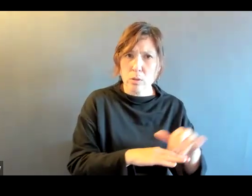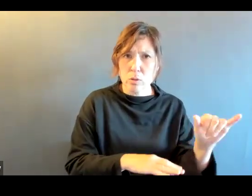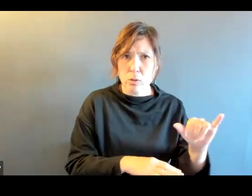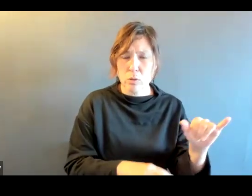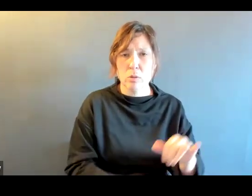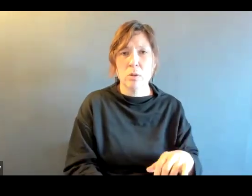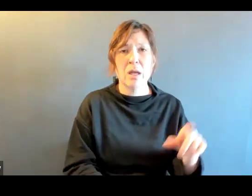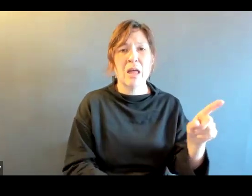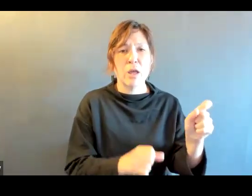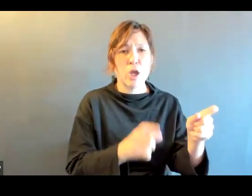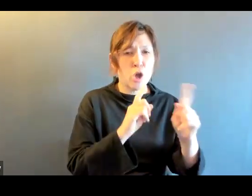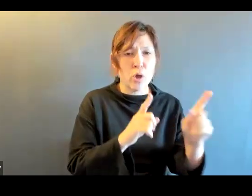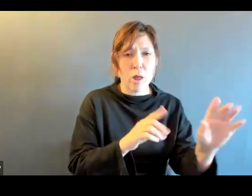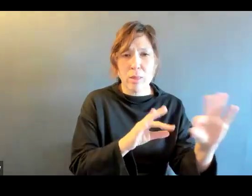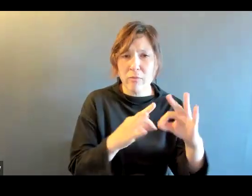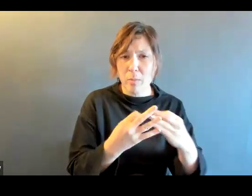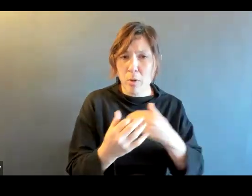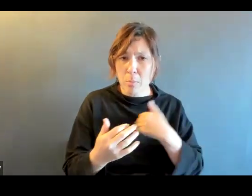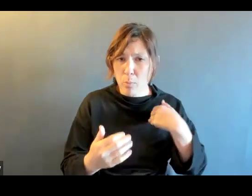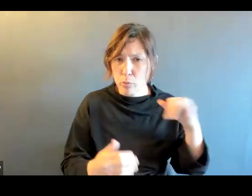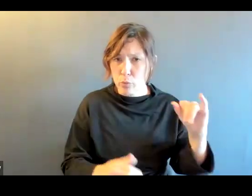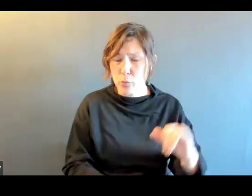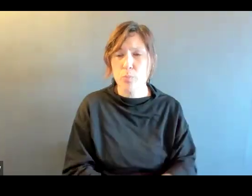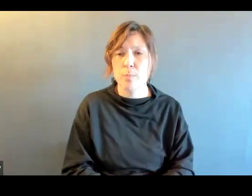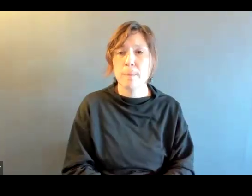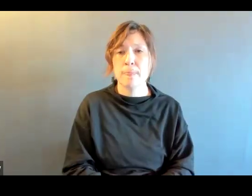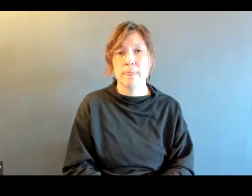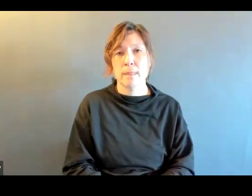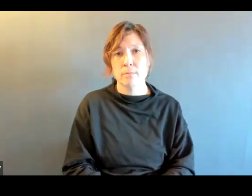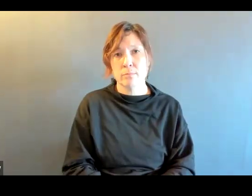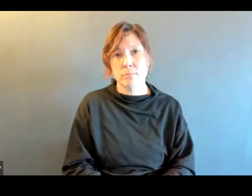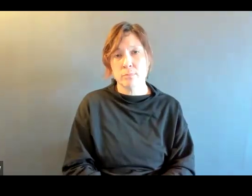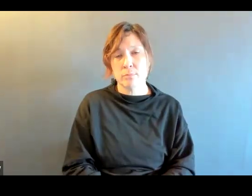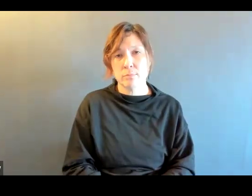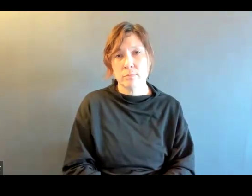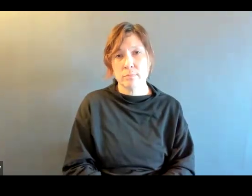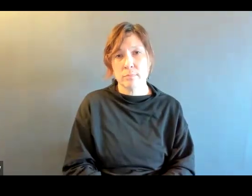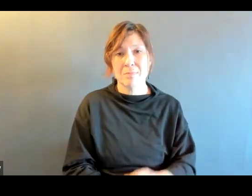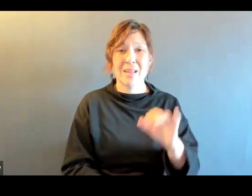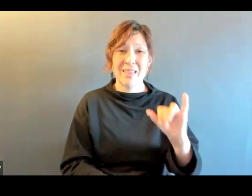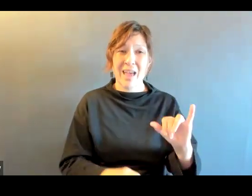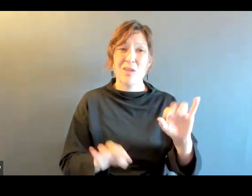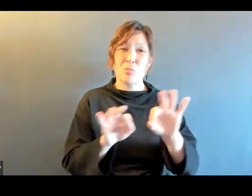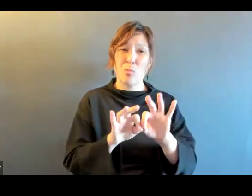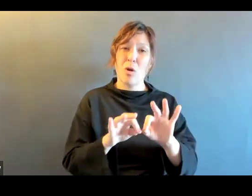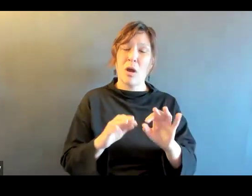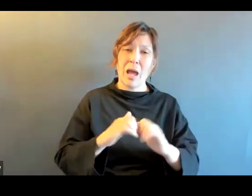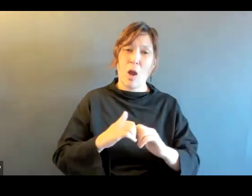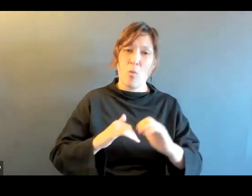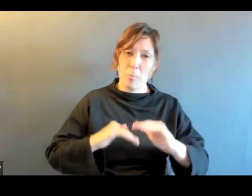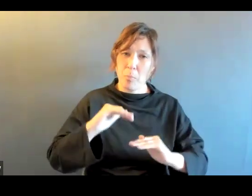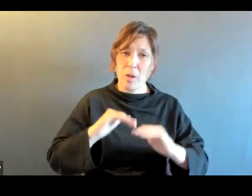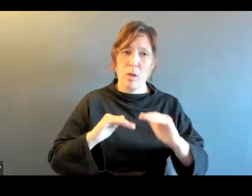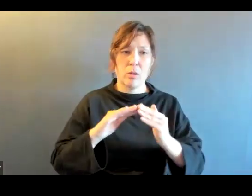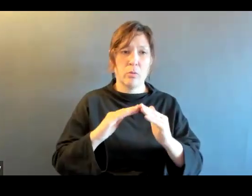relatives. This is how we build community. So I just want to say